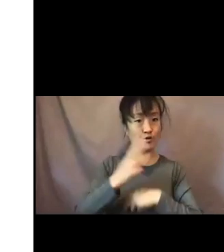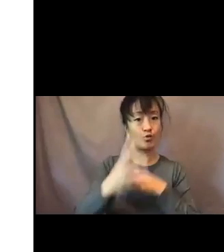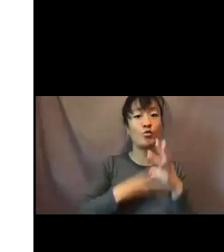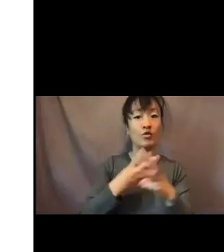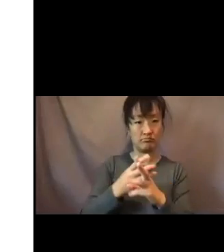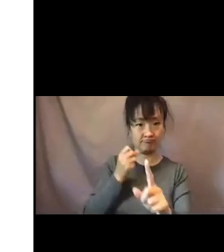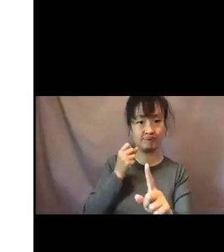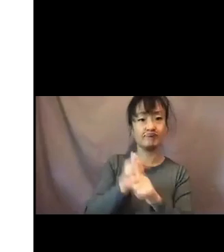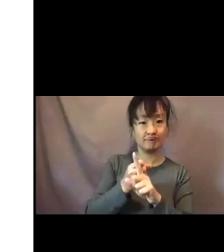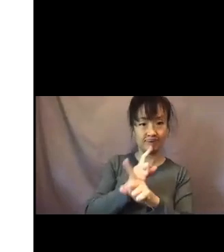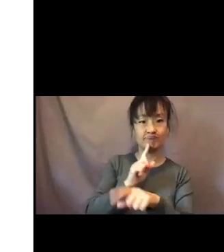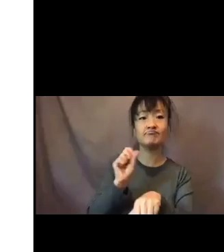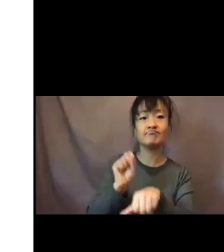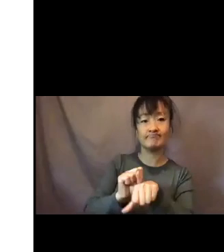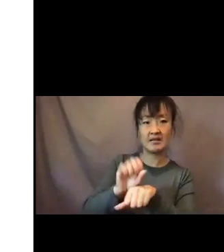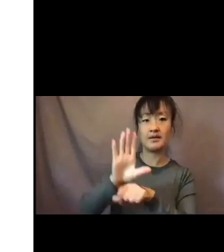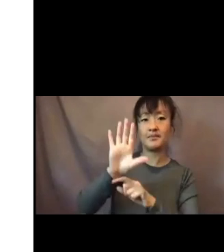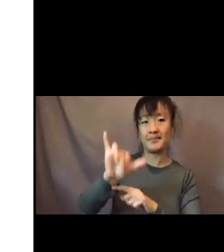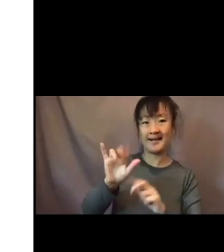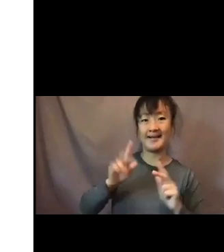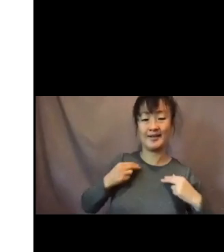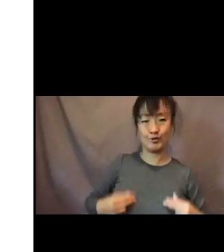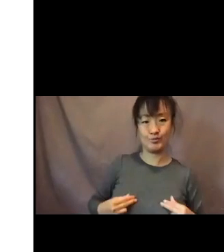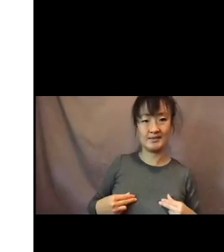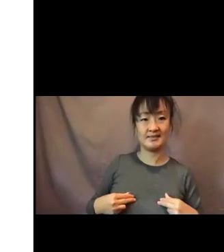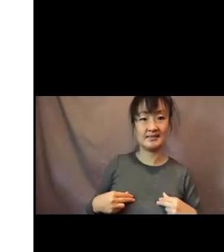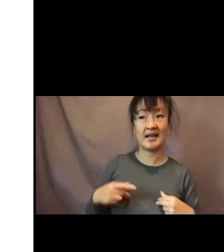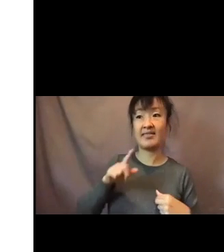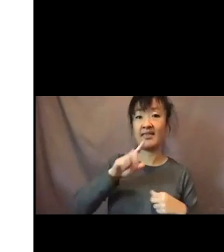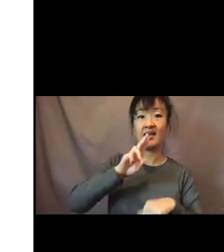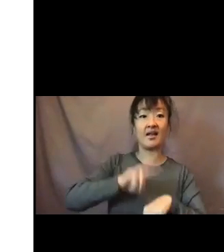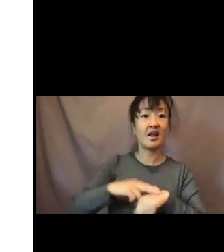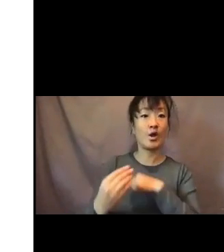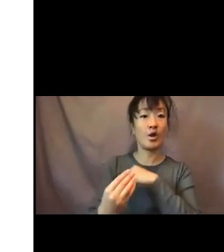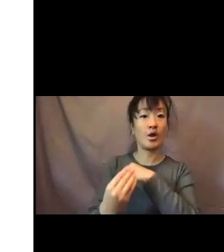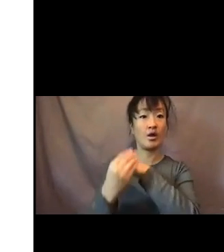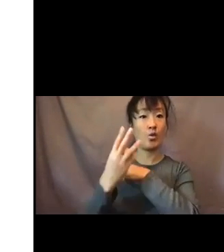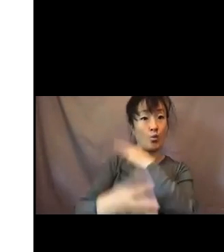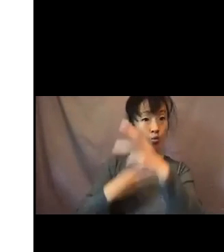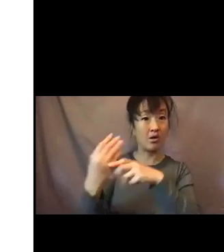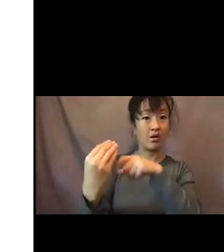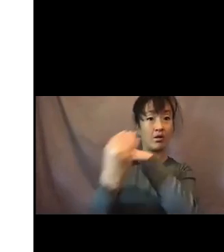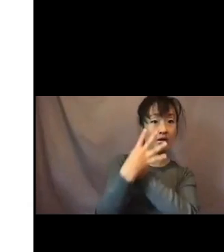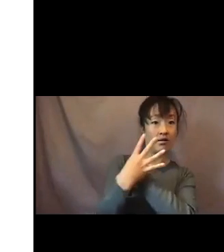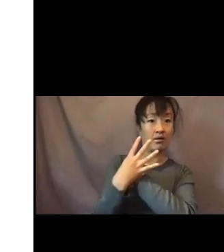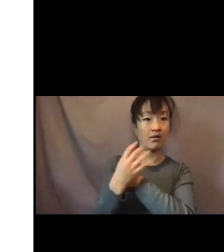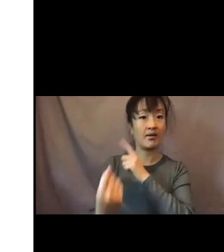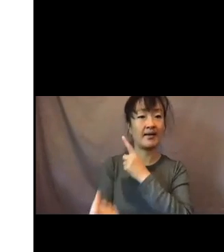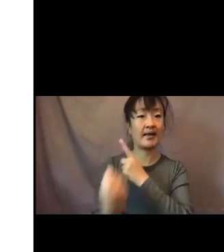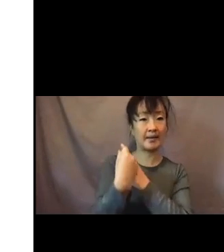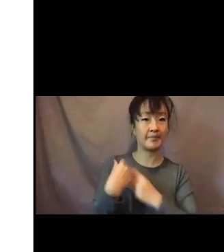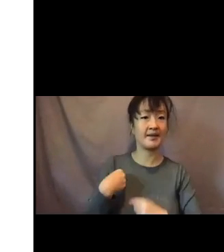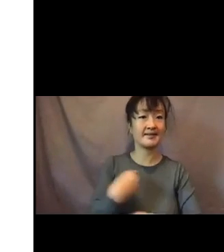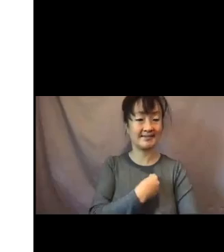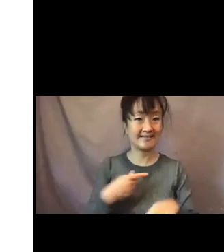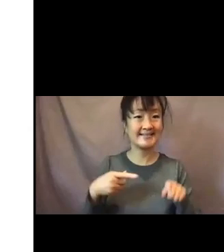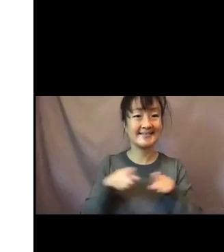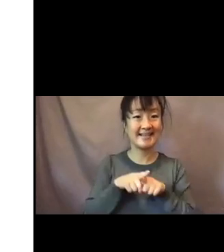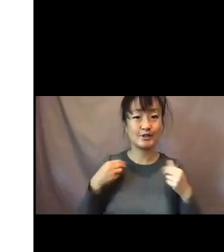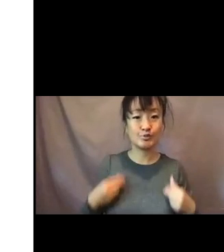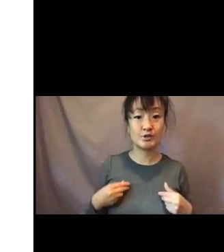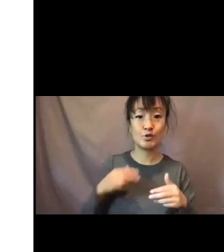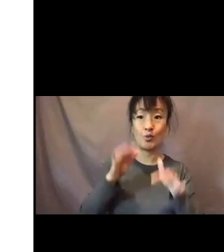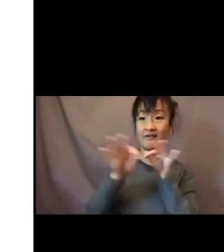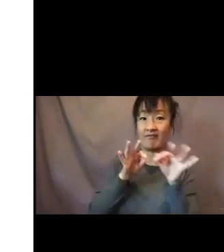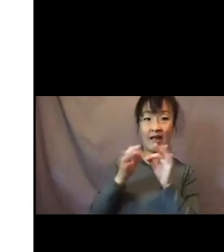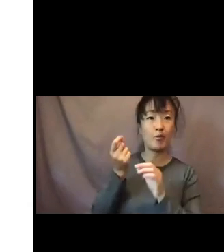humans, and also the natural world impacts upon humans, right? Things are not just defined by what they are, right,